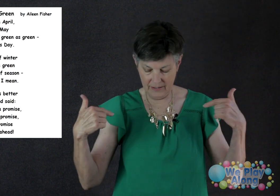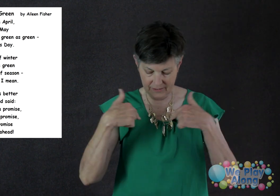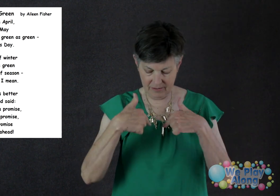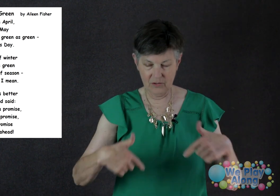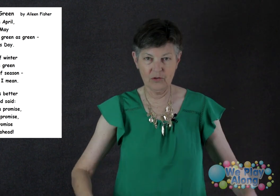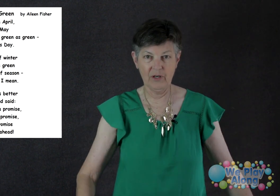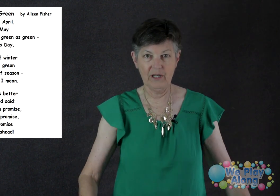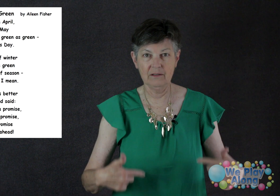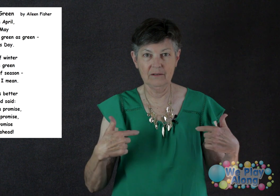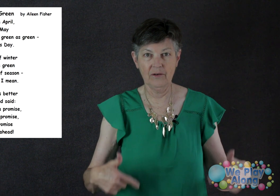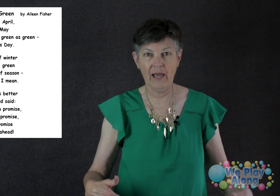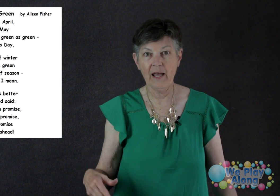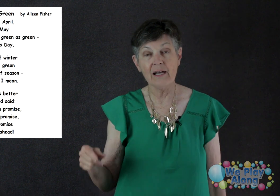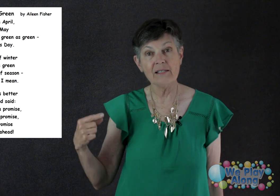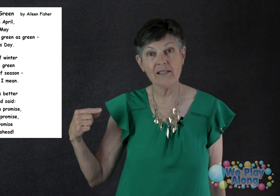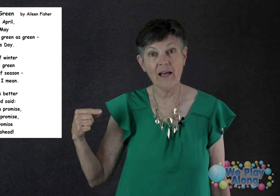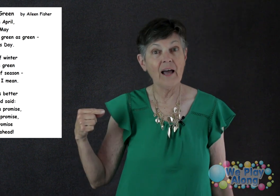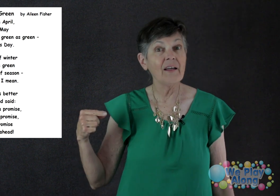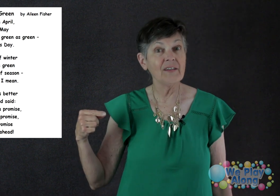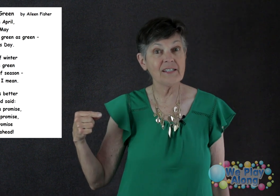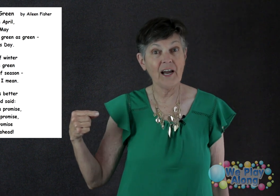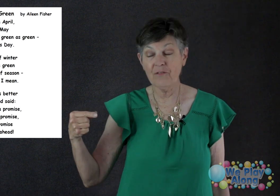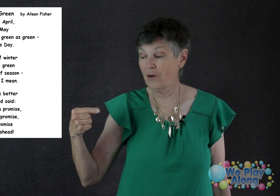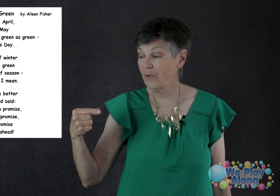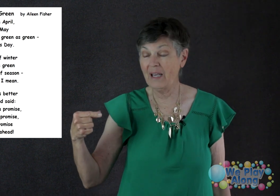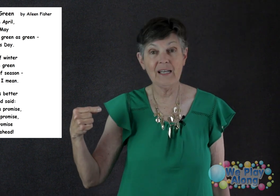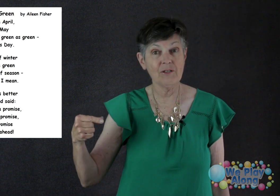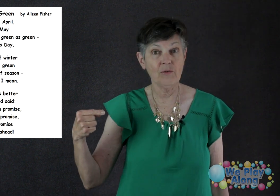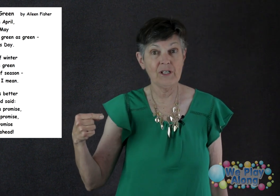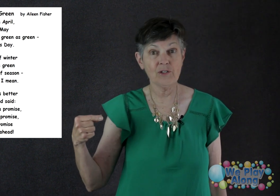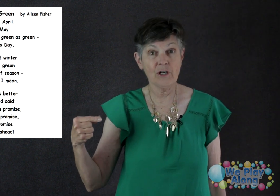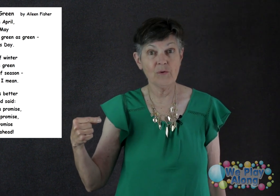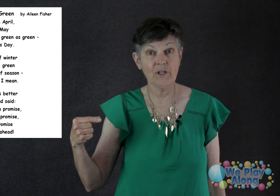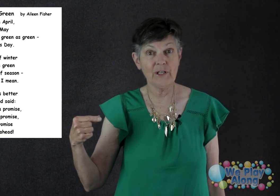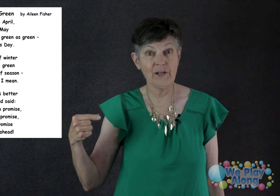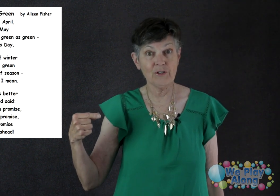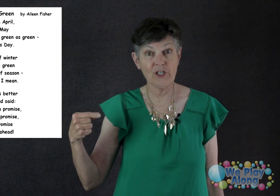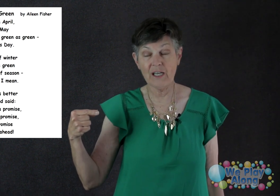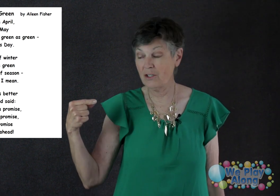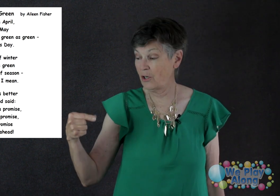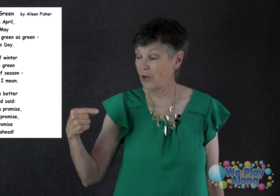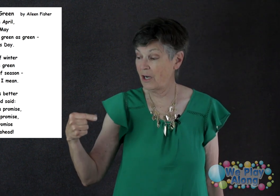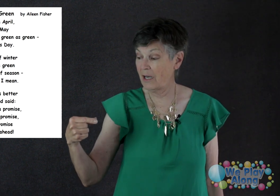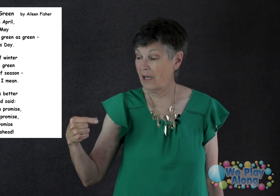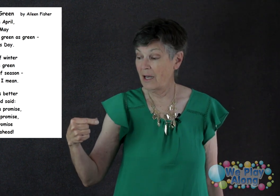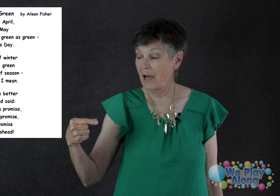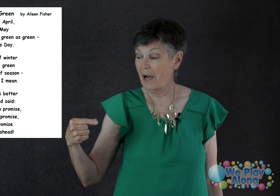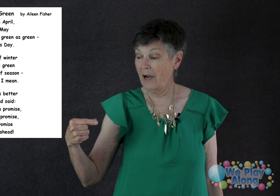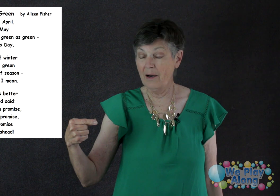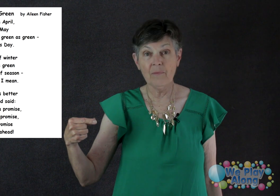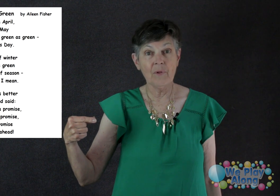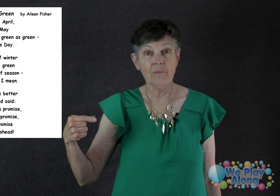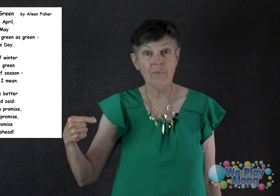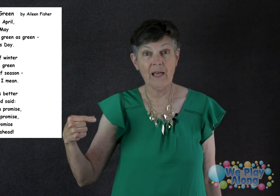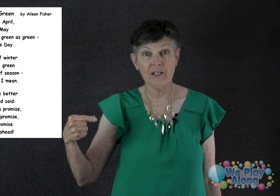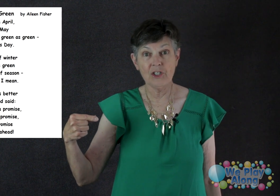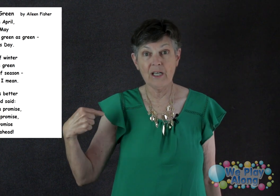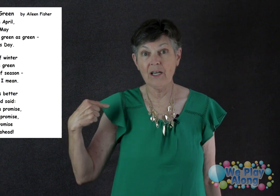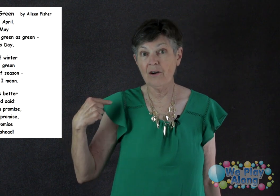hence green. Okay, so the sign for green, green starts with the letter G, so you're gonna make a G here and you're